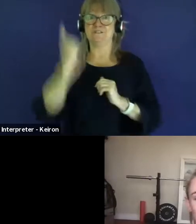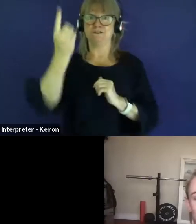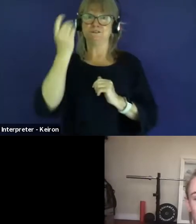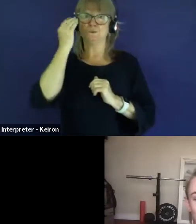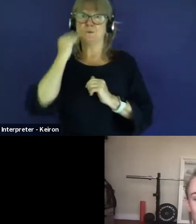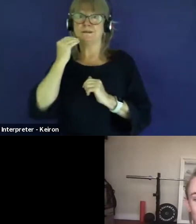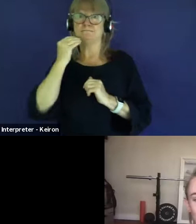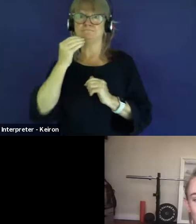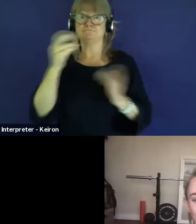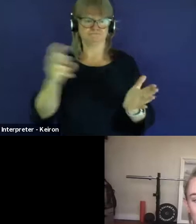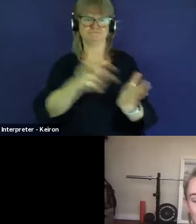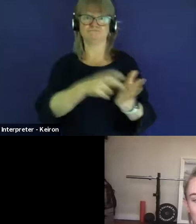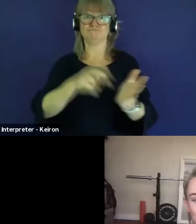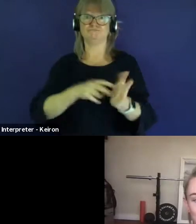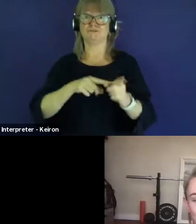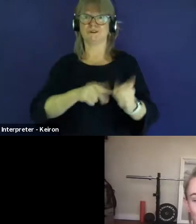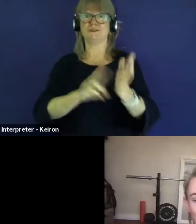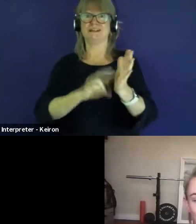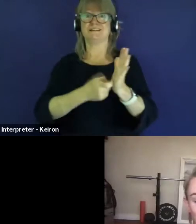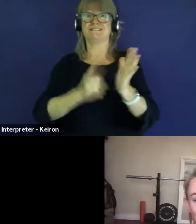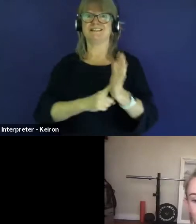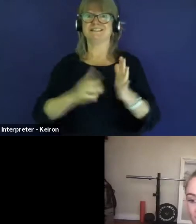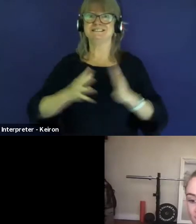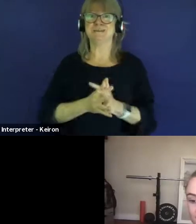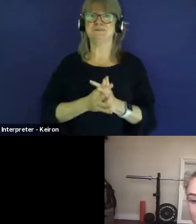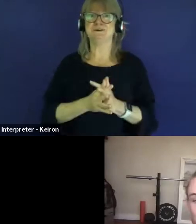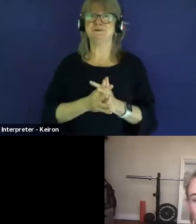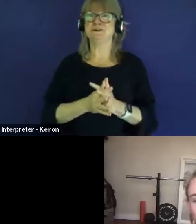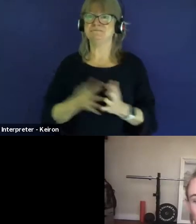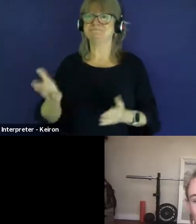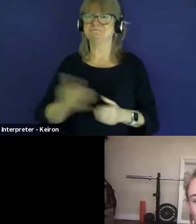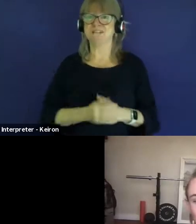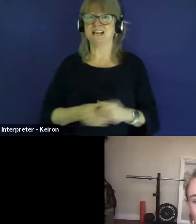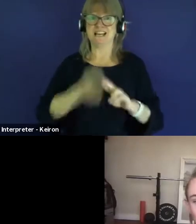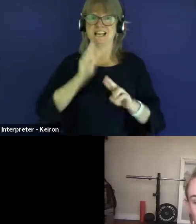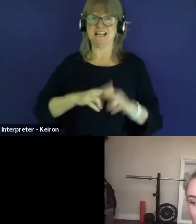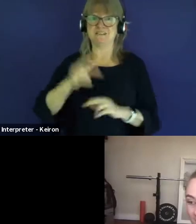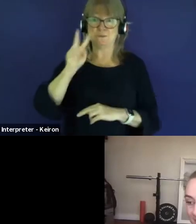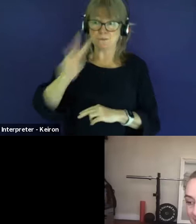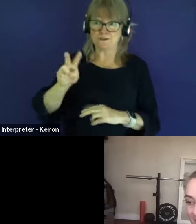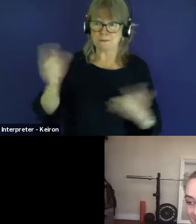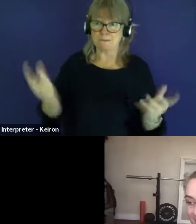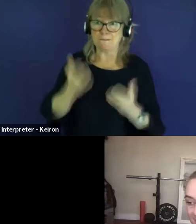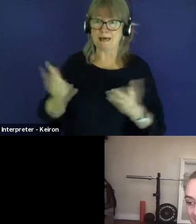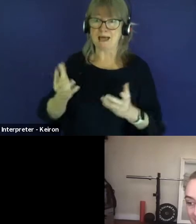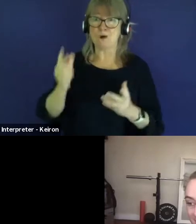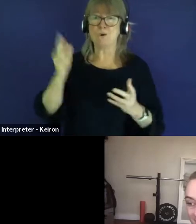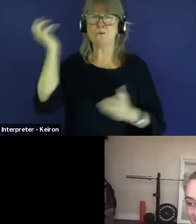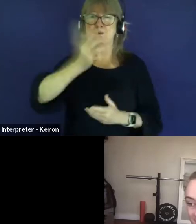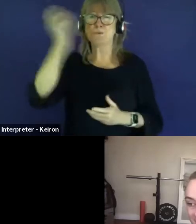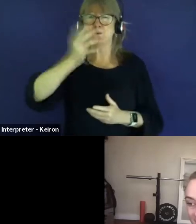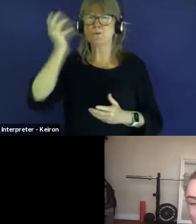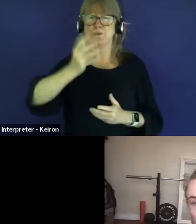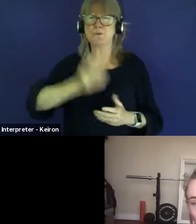contracted for the NRLW as well, and deservingly so. For those who've seen her play, she's an absolute gun. But we're